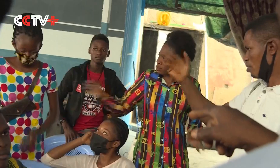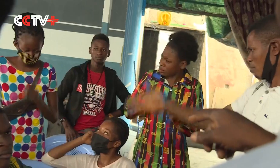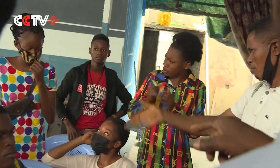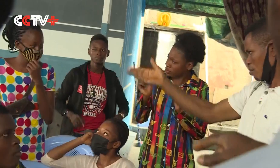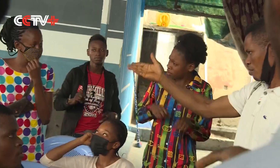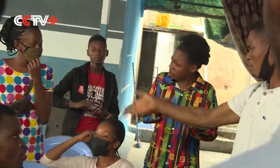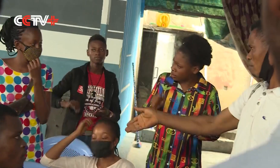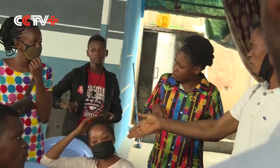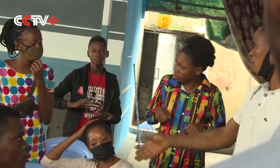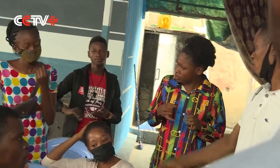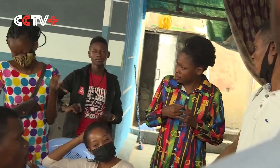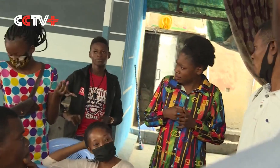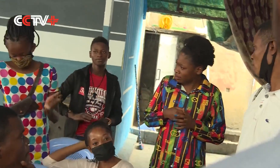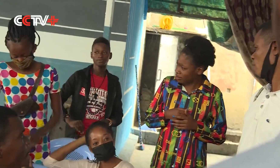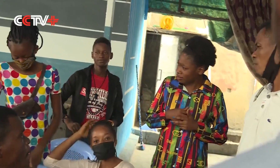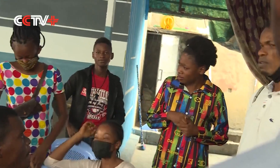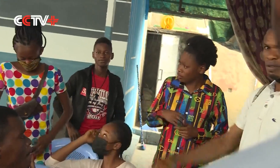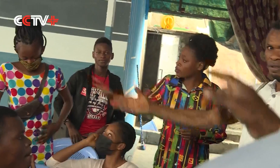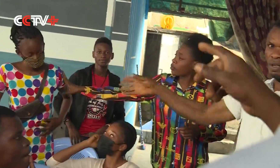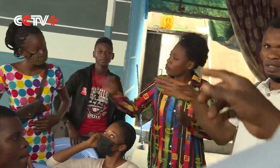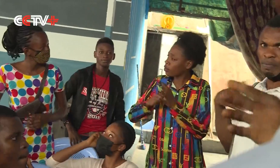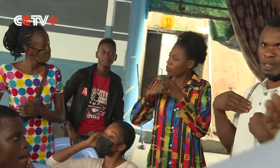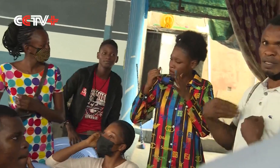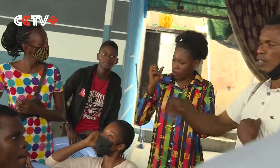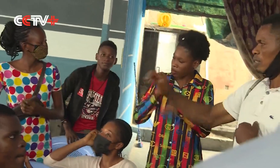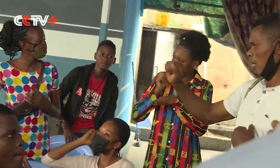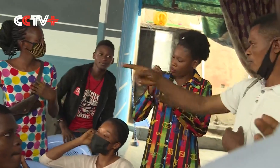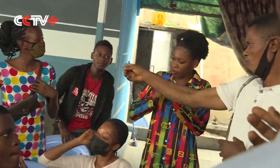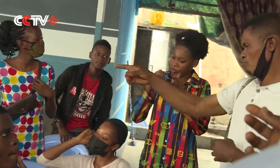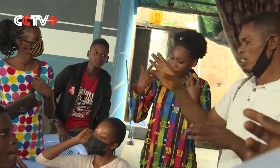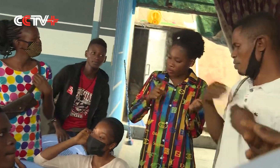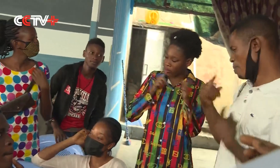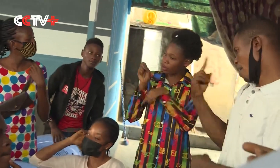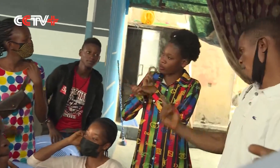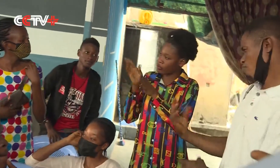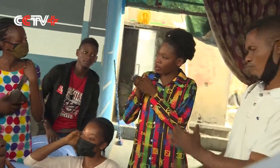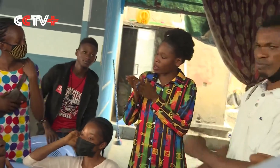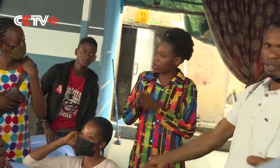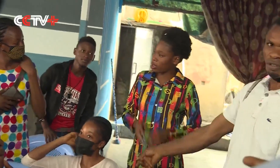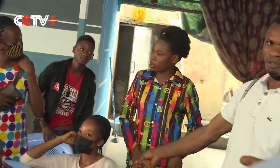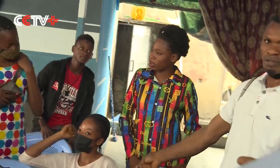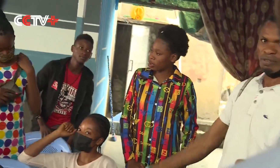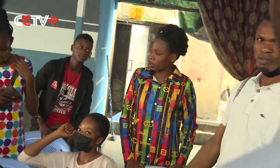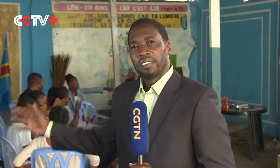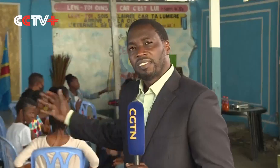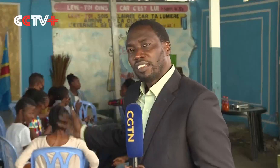They also face challenges getting treatment at public hospitals and participating in elections. This center